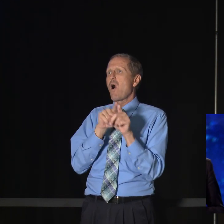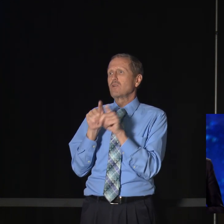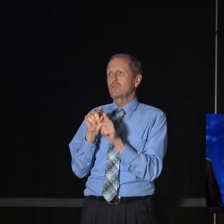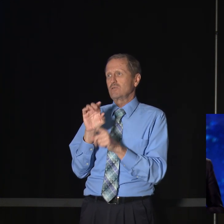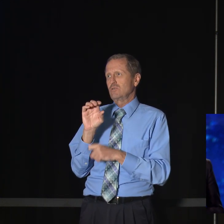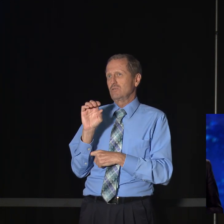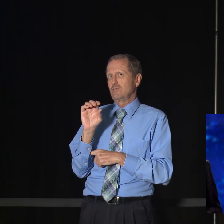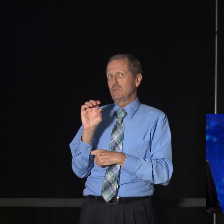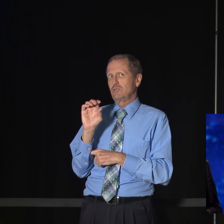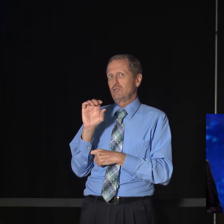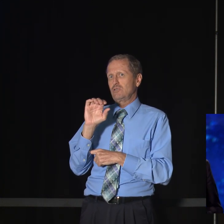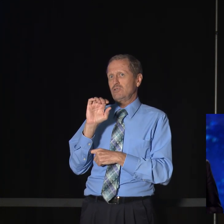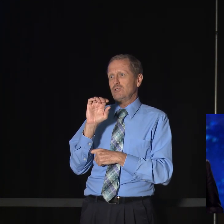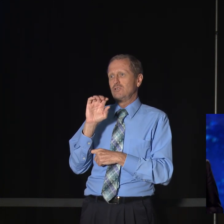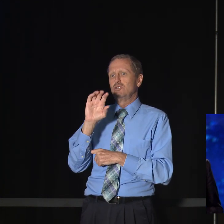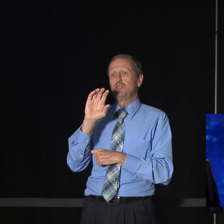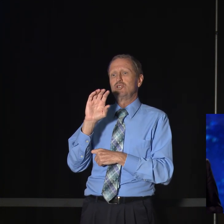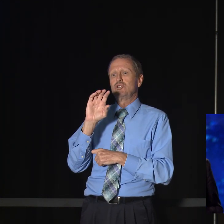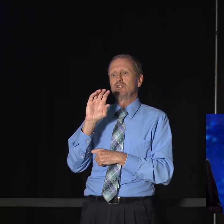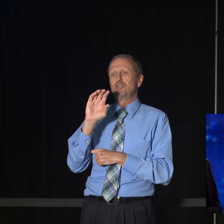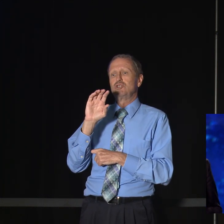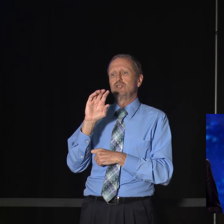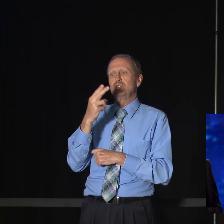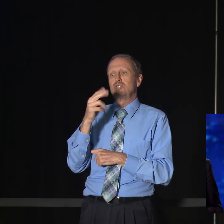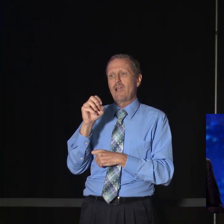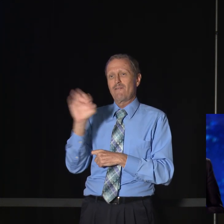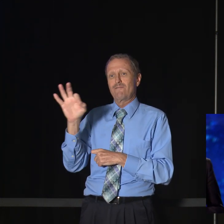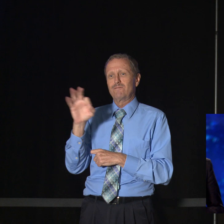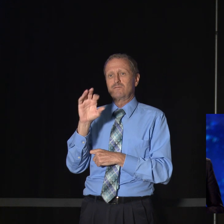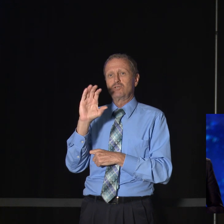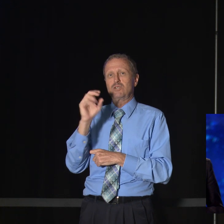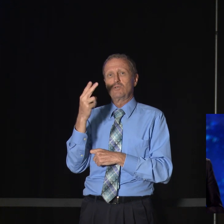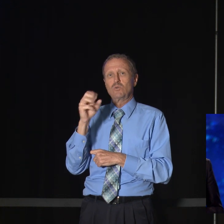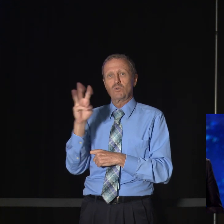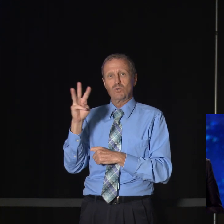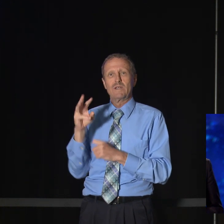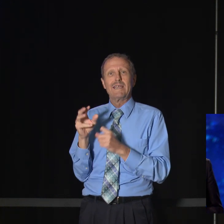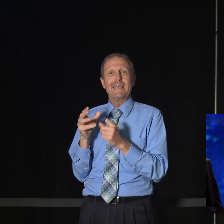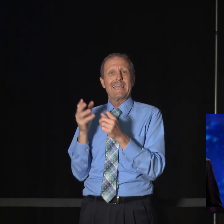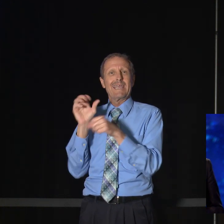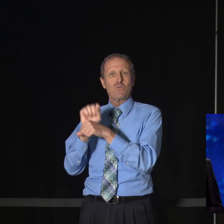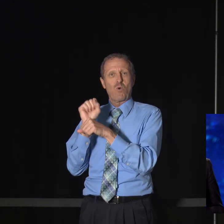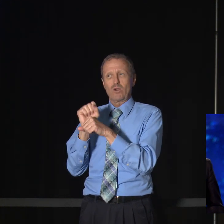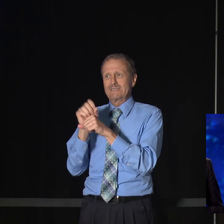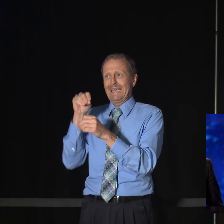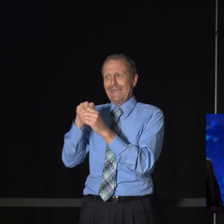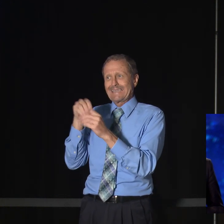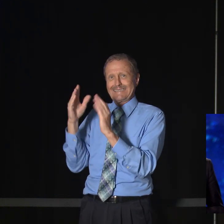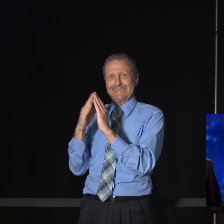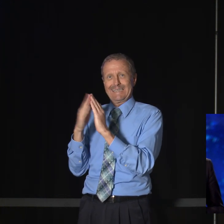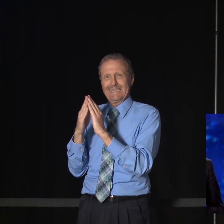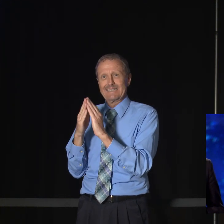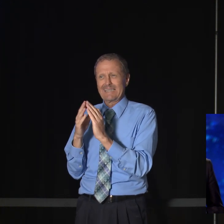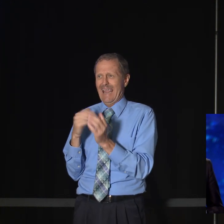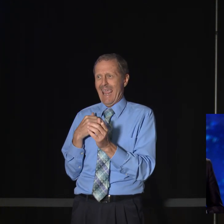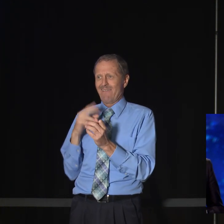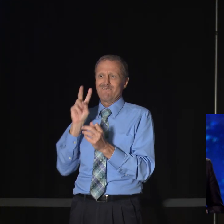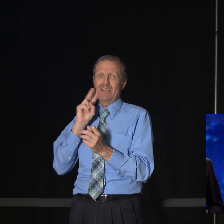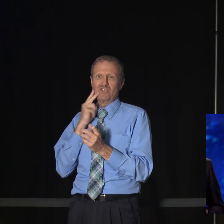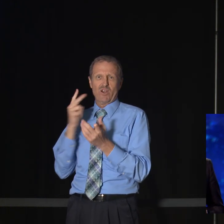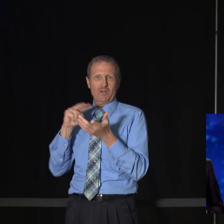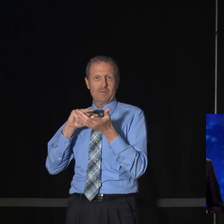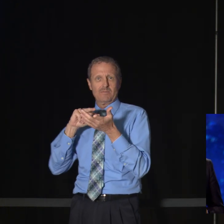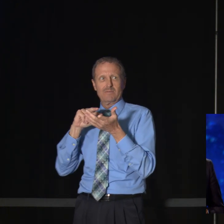who's a world-famous chef who has started restaurants to reach the inner city and who has a whole line of vegetarian meats.